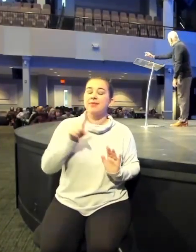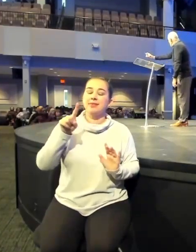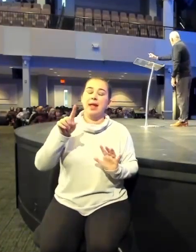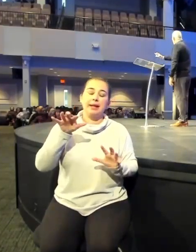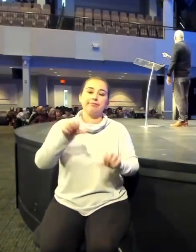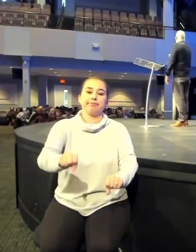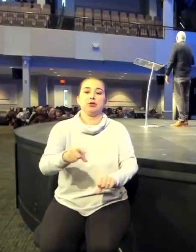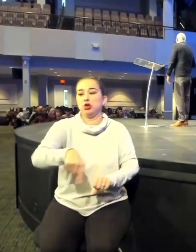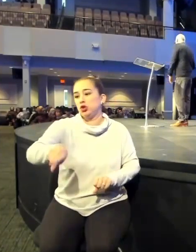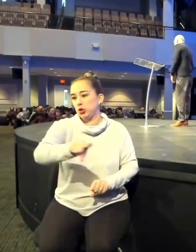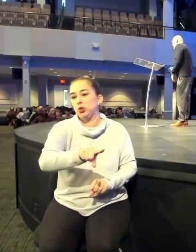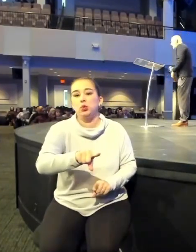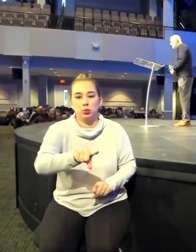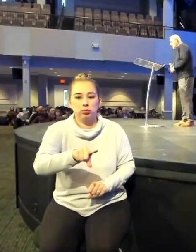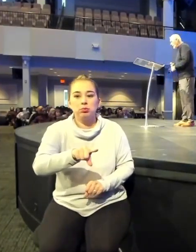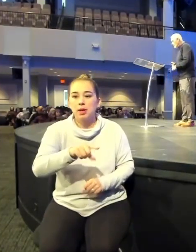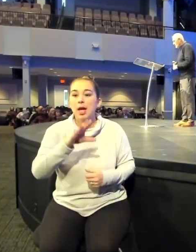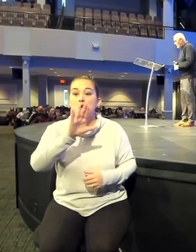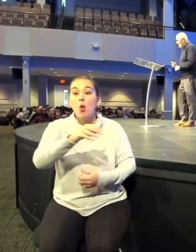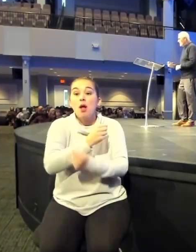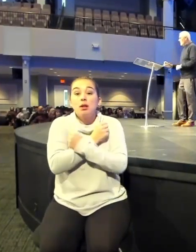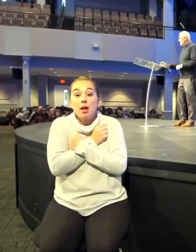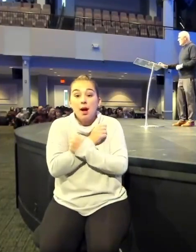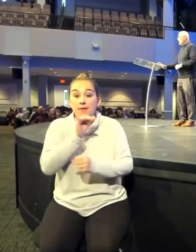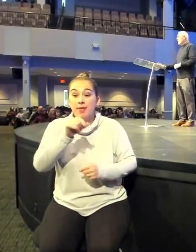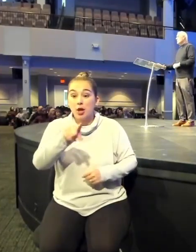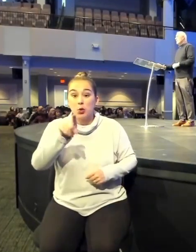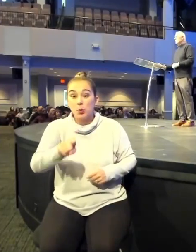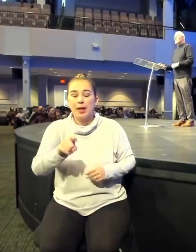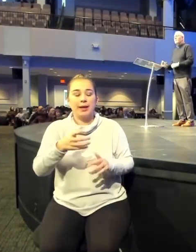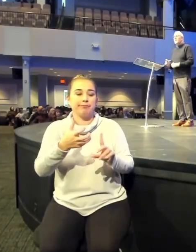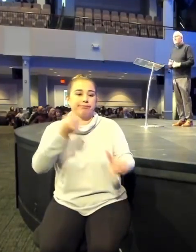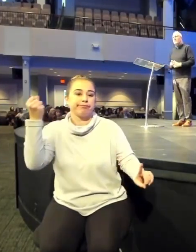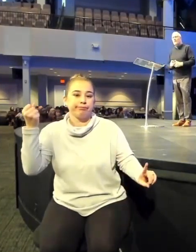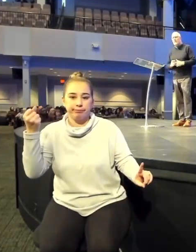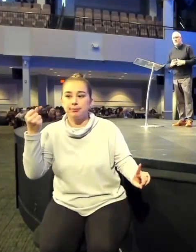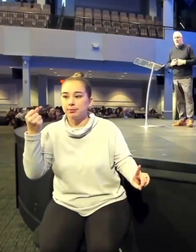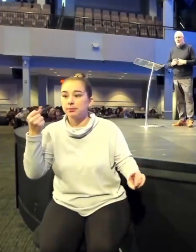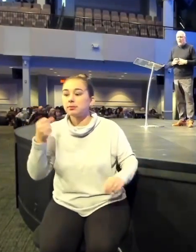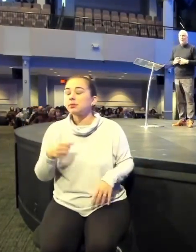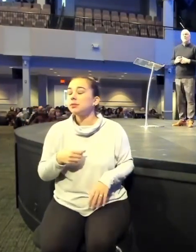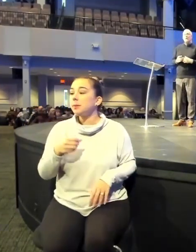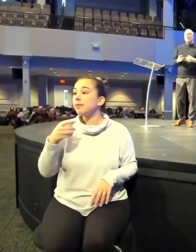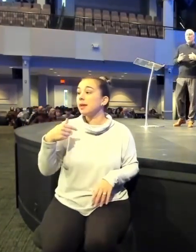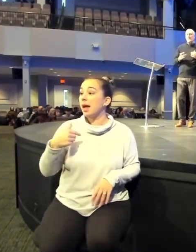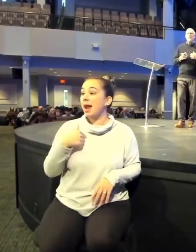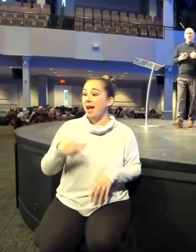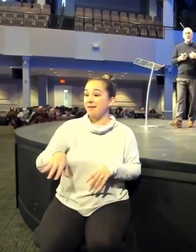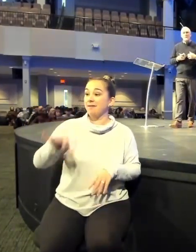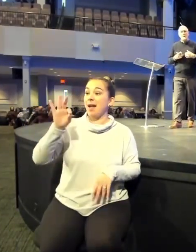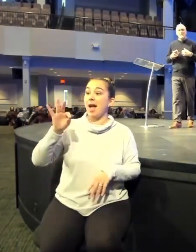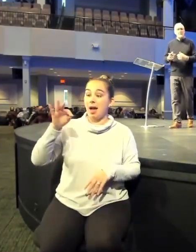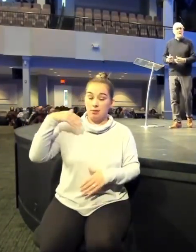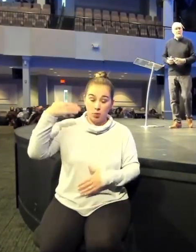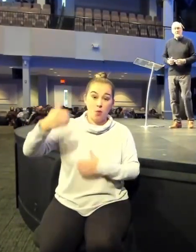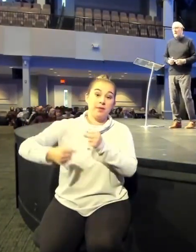He's drained from you the love that you need to express. And I've discovered over the years, I will tell you, I've discovered this and continue to discover